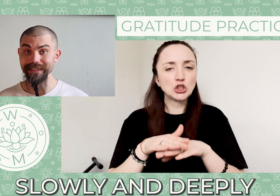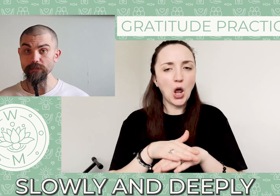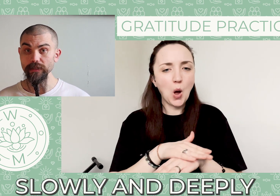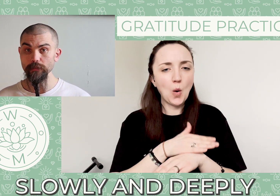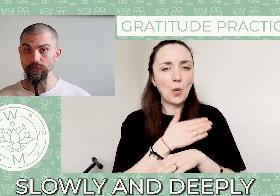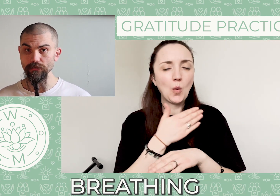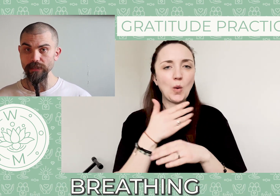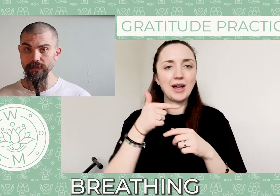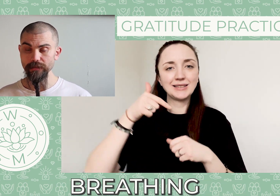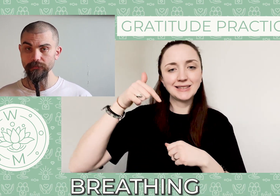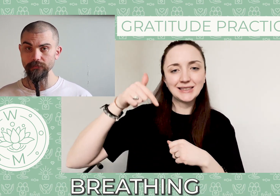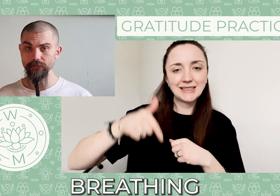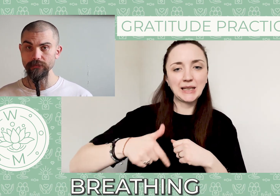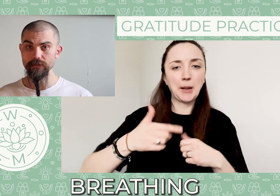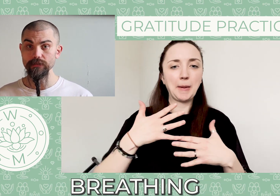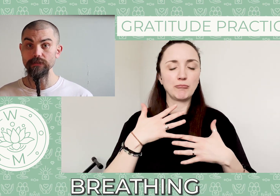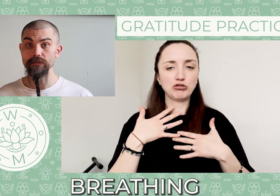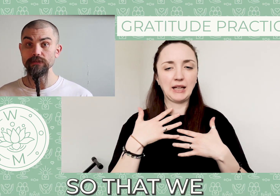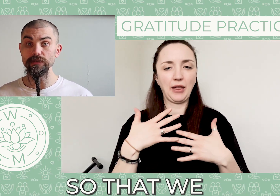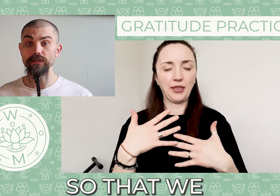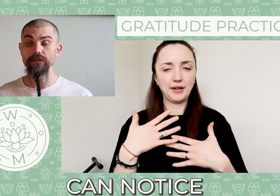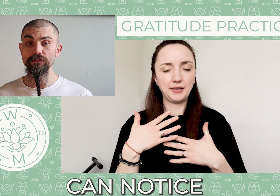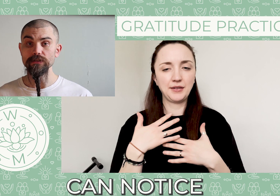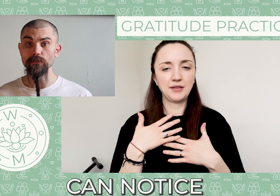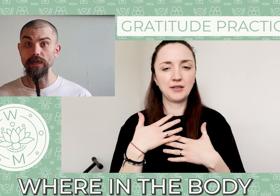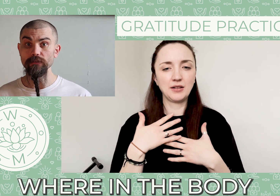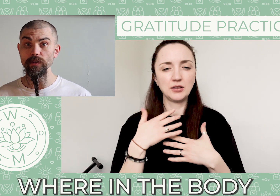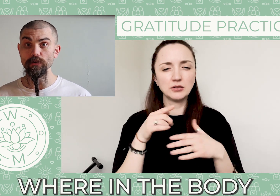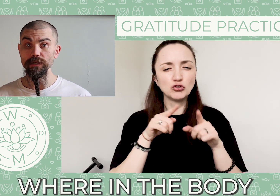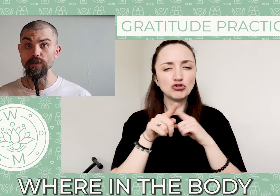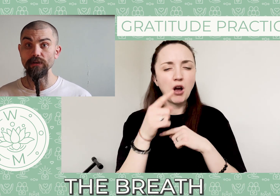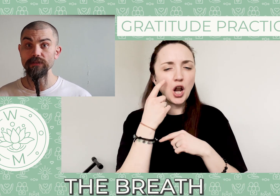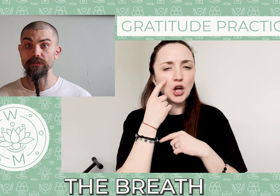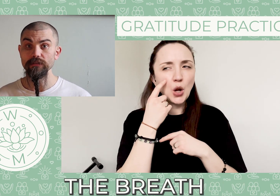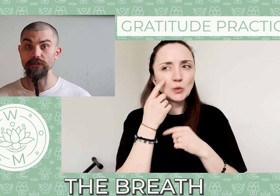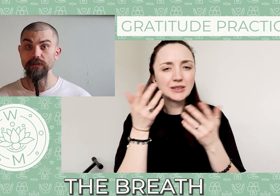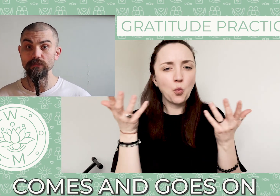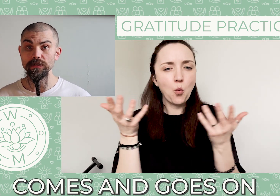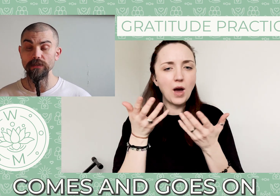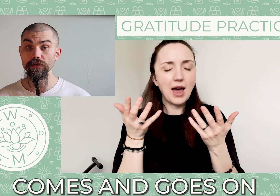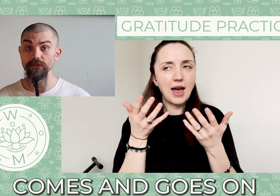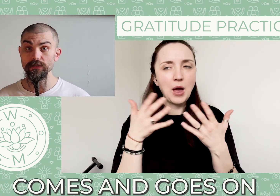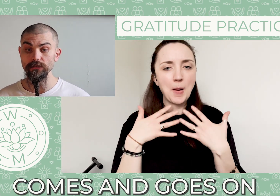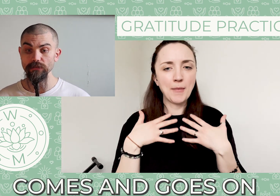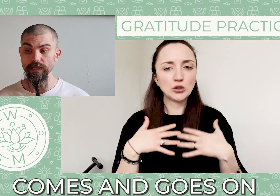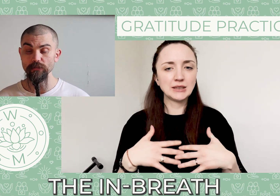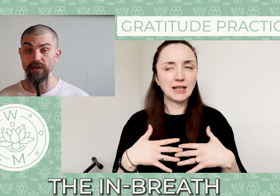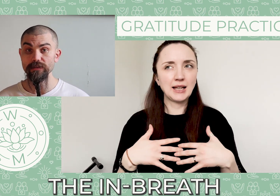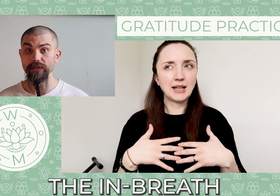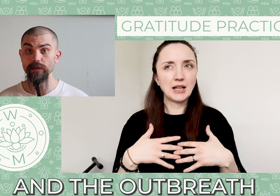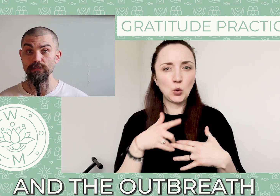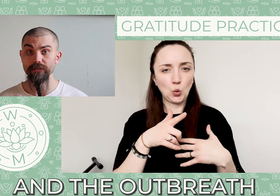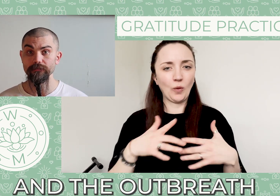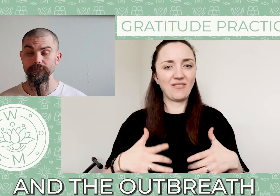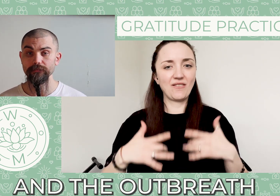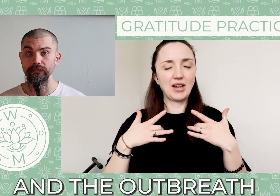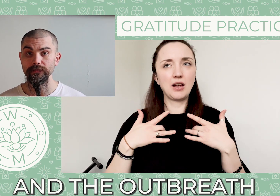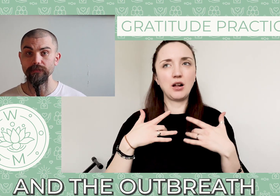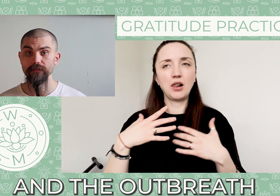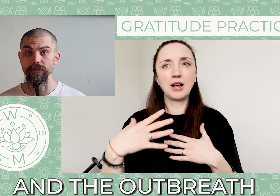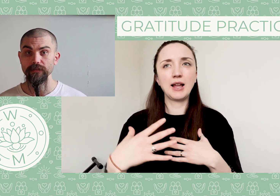slowly and deeply breathing so that we can notice where in the body the breath comes and goes on the in-breath and the